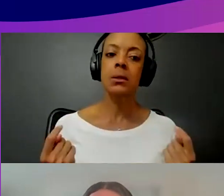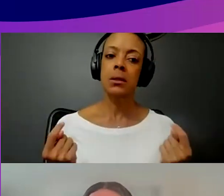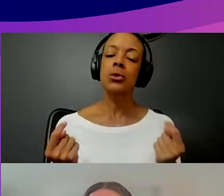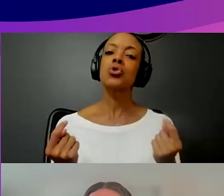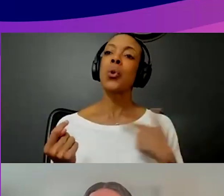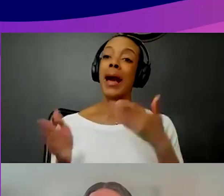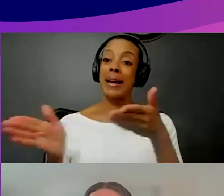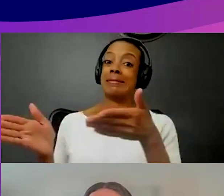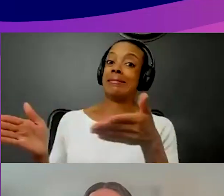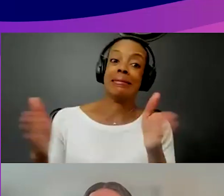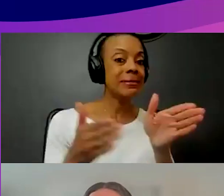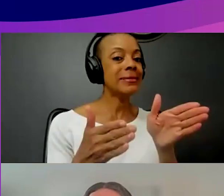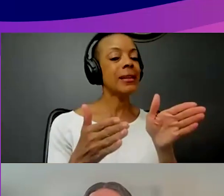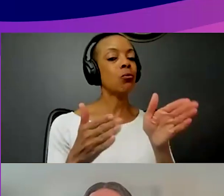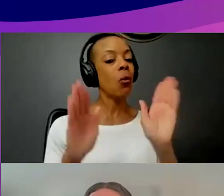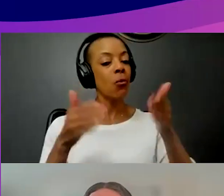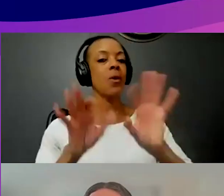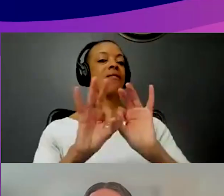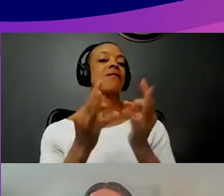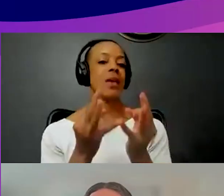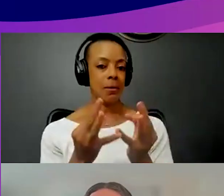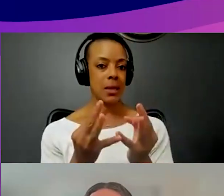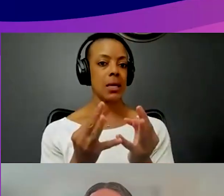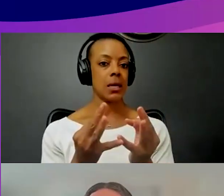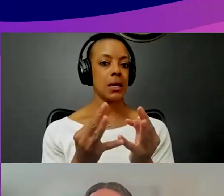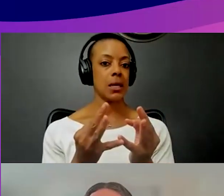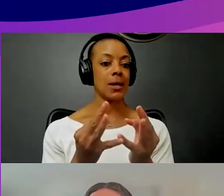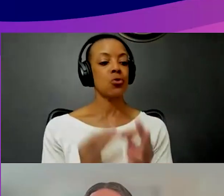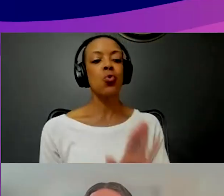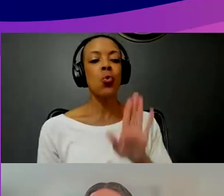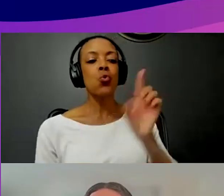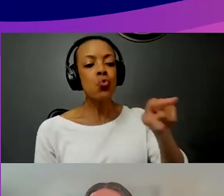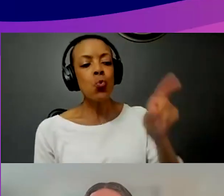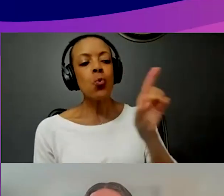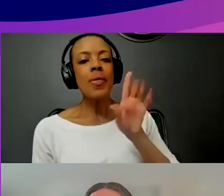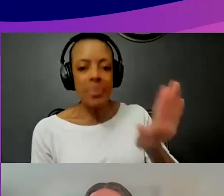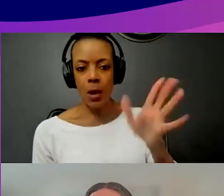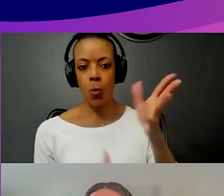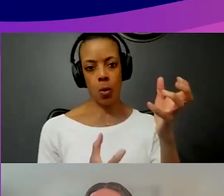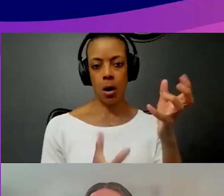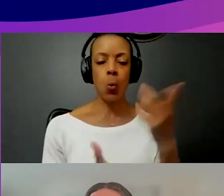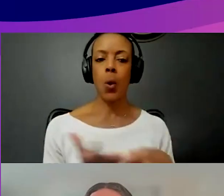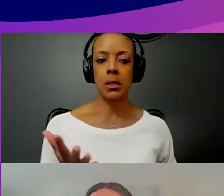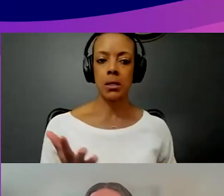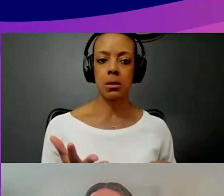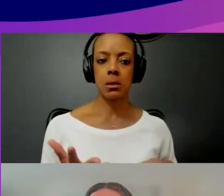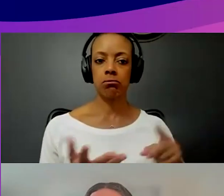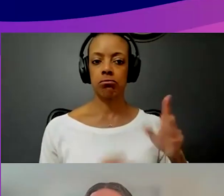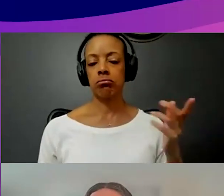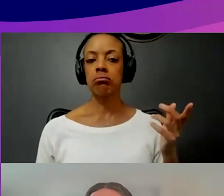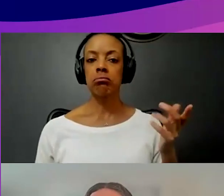family-based approach that centers the wishes of the older adult and what they want. It kind of embraces those kinds of